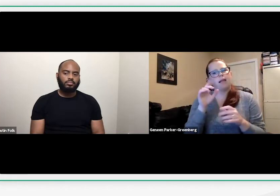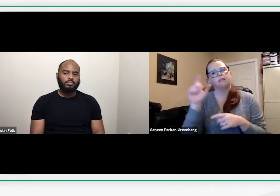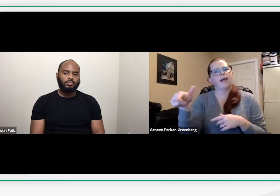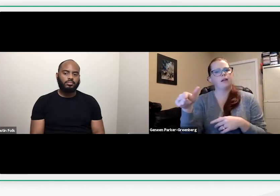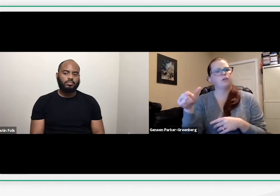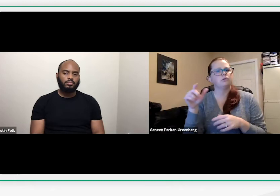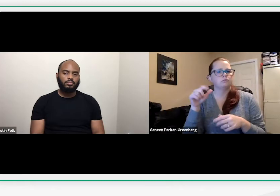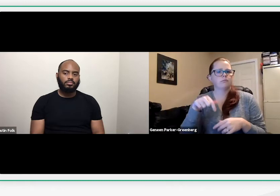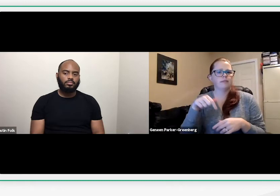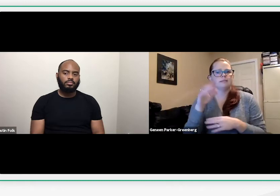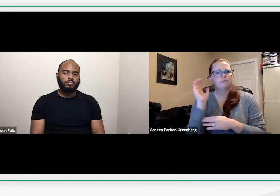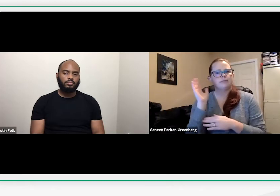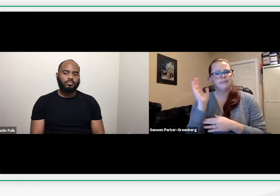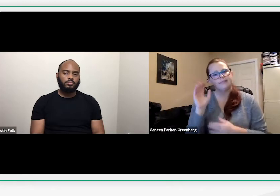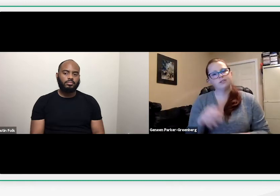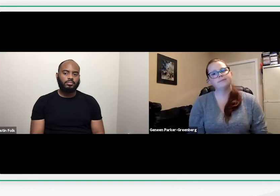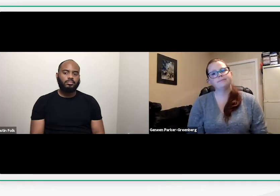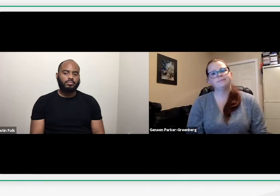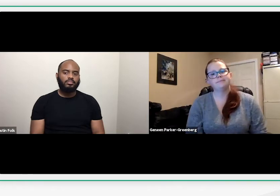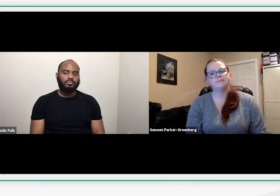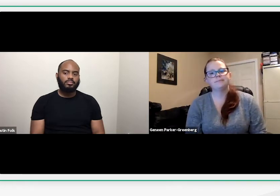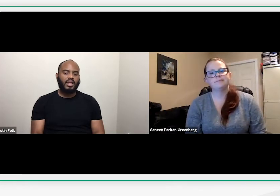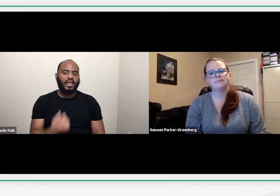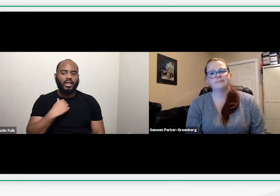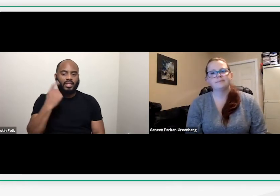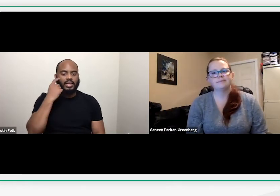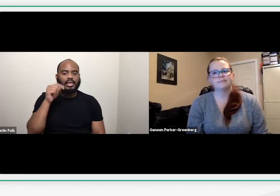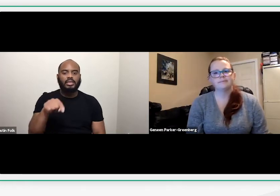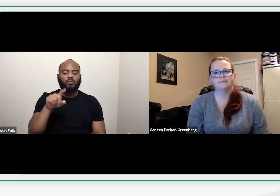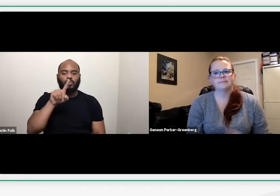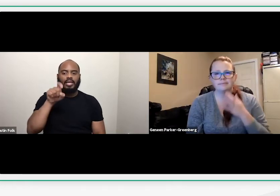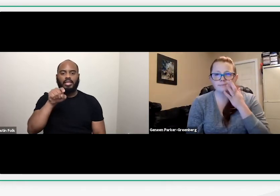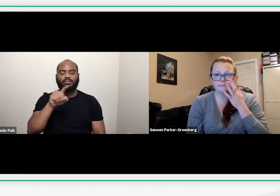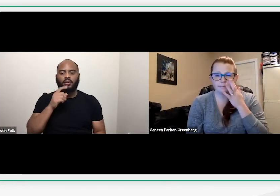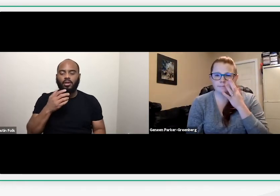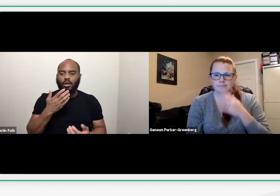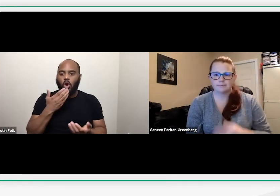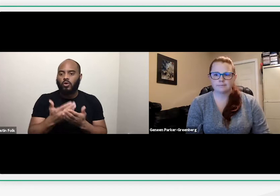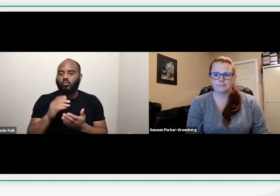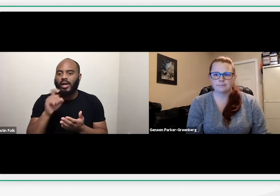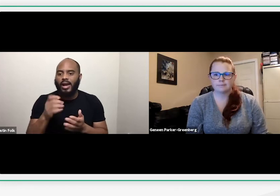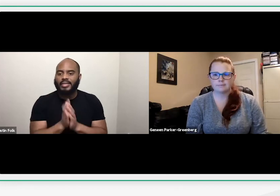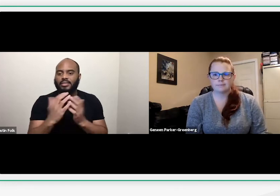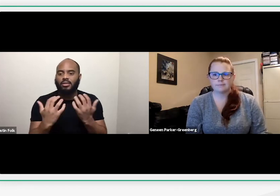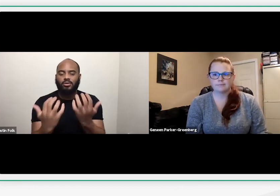They can also provide you with different types of help that we can go more in depth into later on in this workshop.